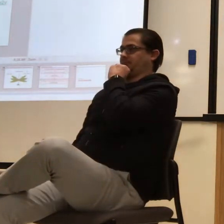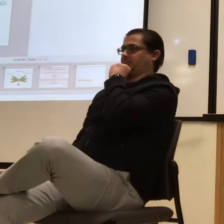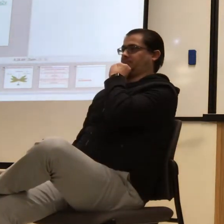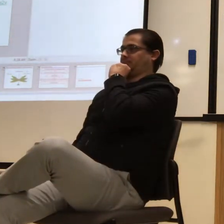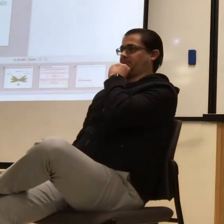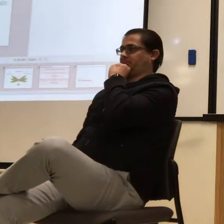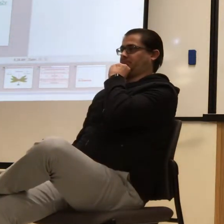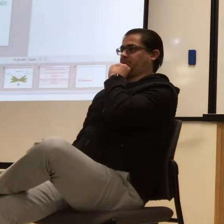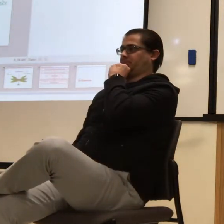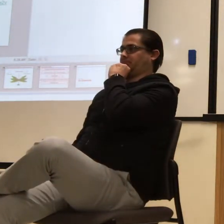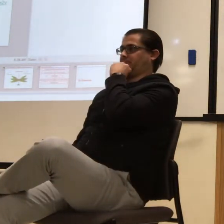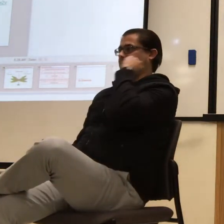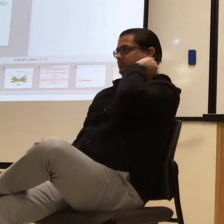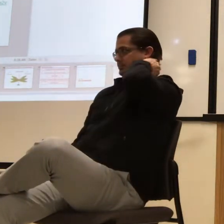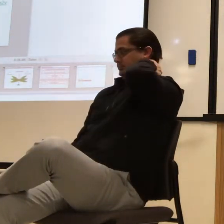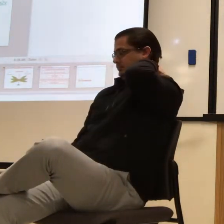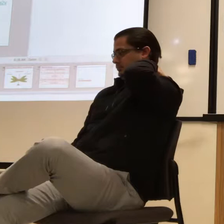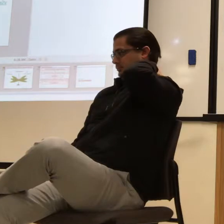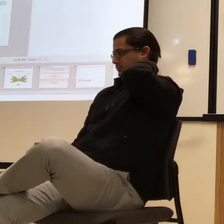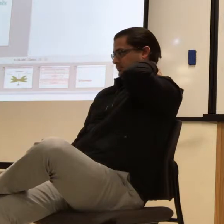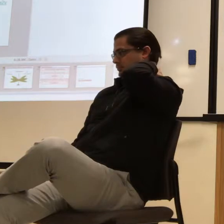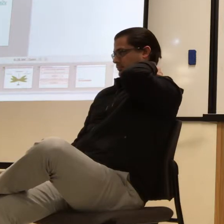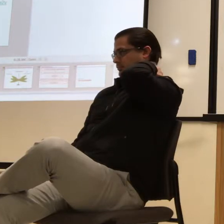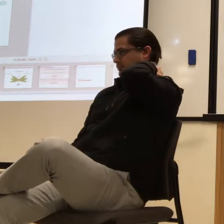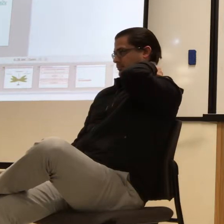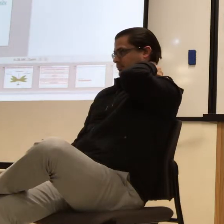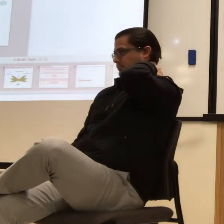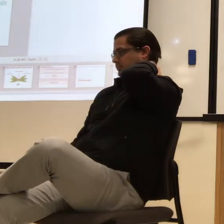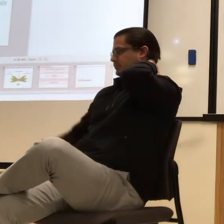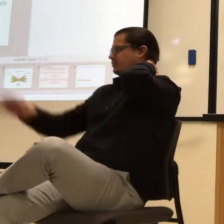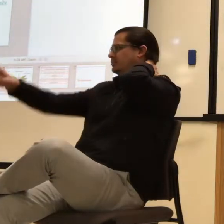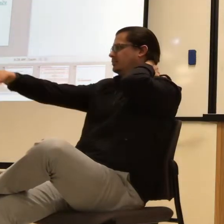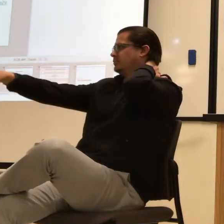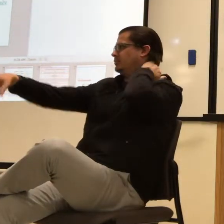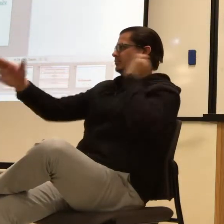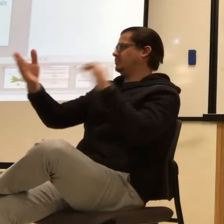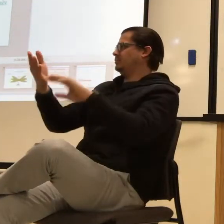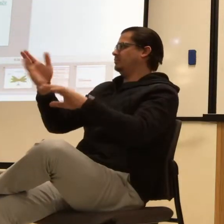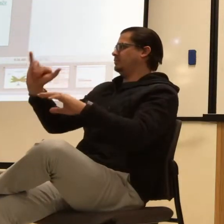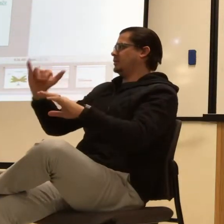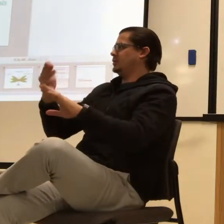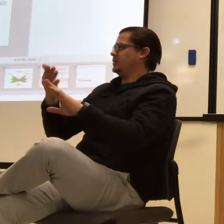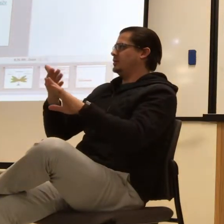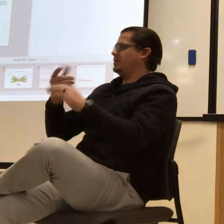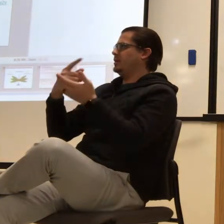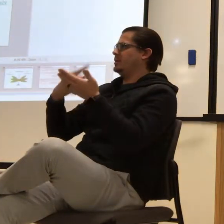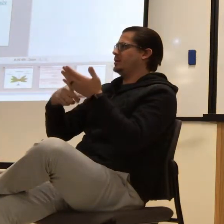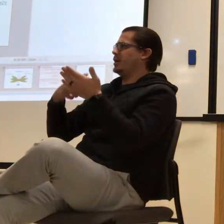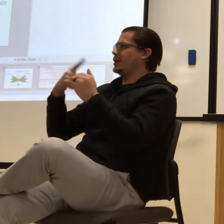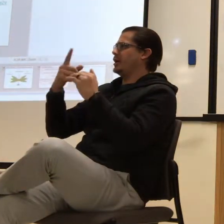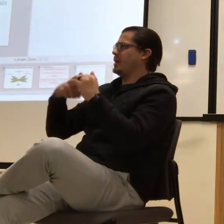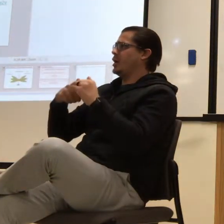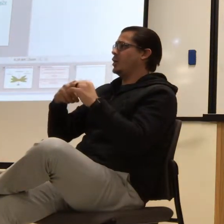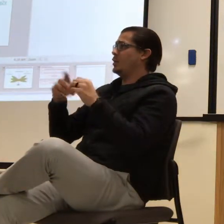I think also prior to that, they talk about, quote unquote, a sealed zone.